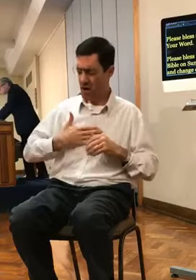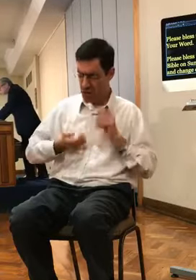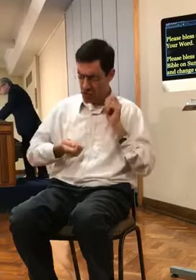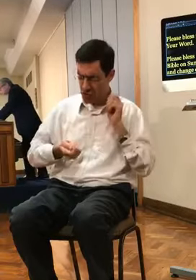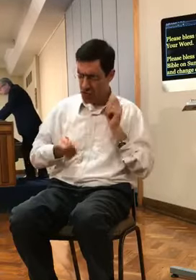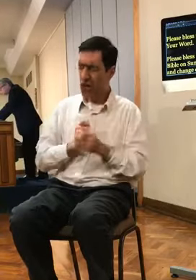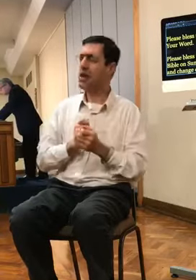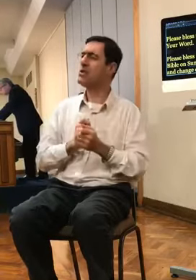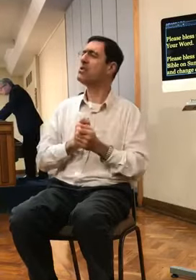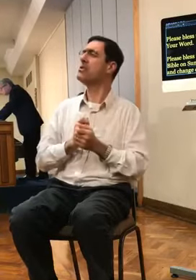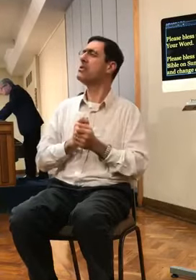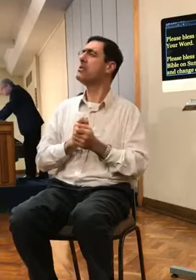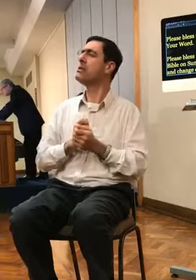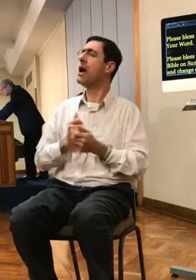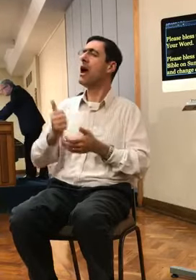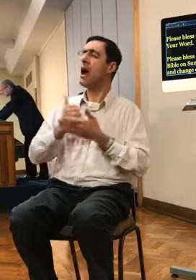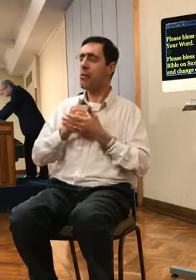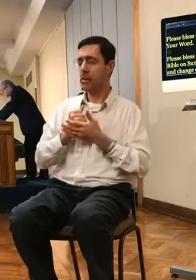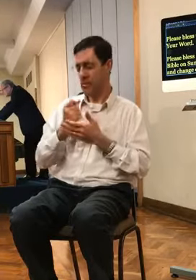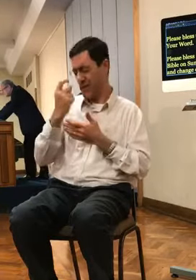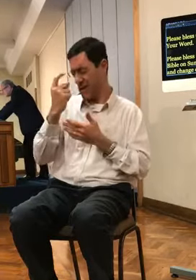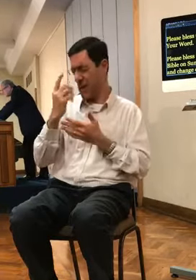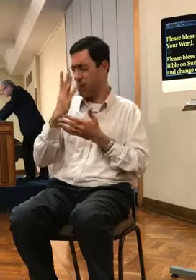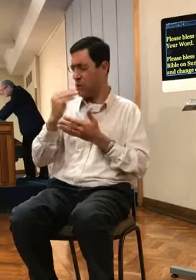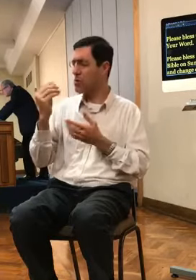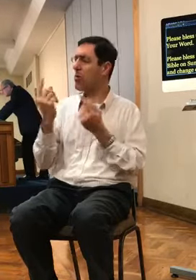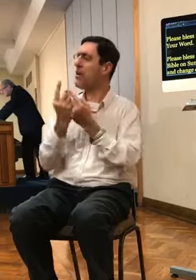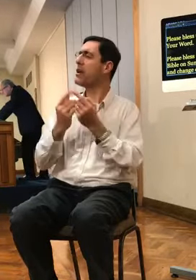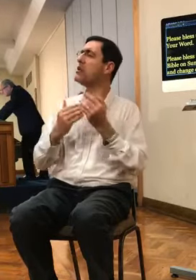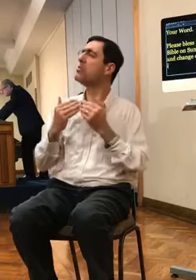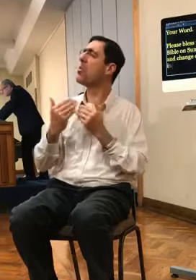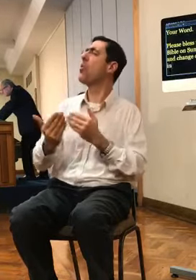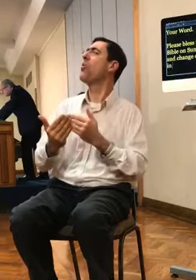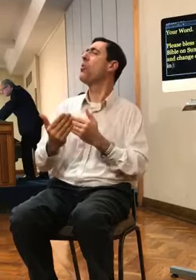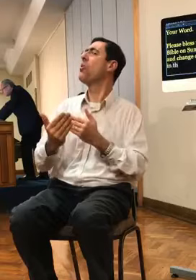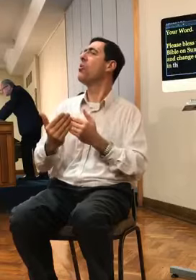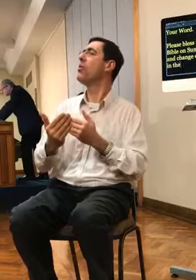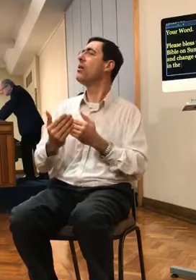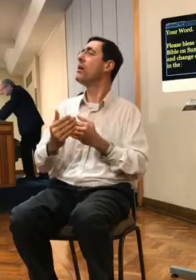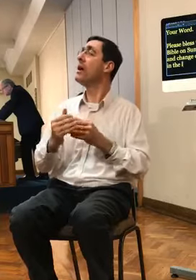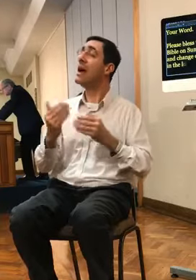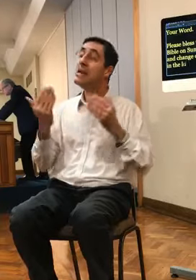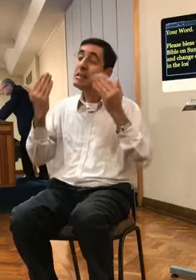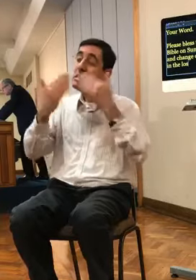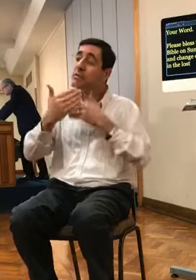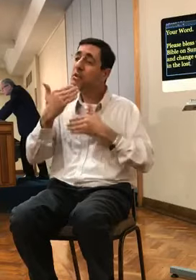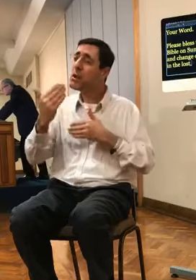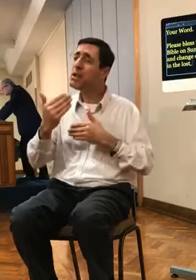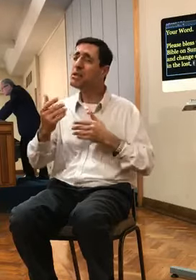the unsaved, bring in the seekers, bring in those, oh Lord, even mindless